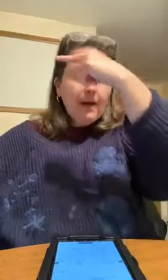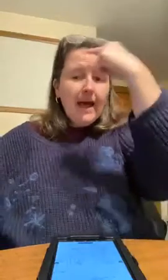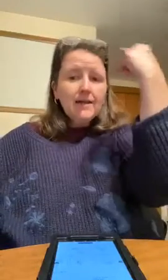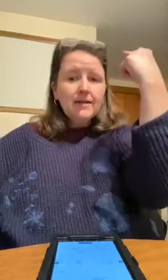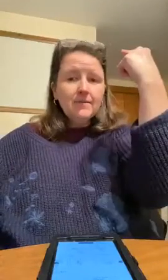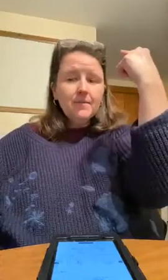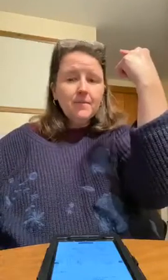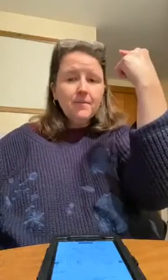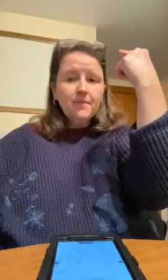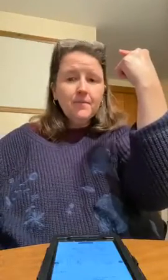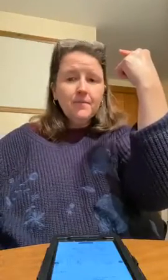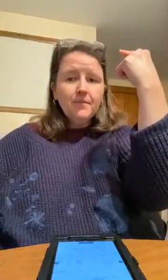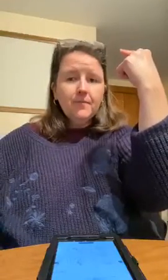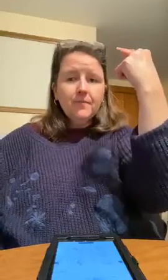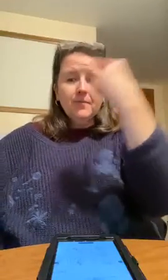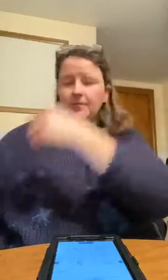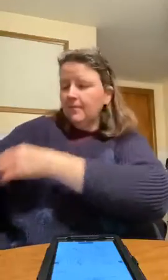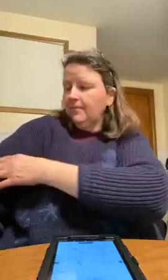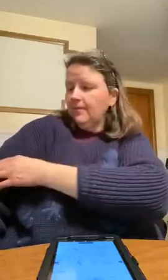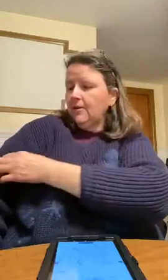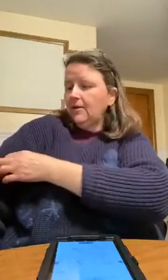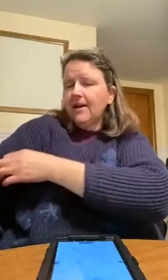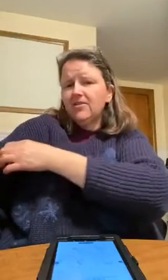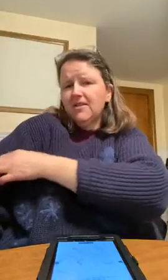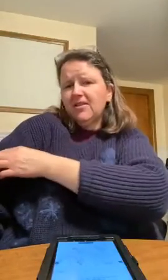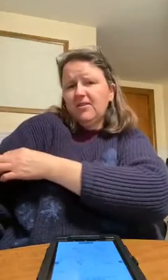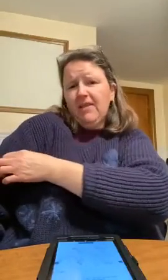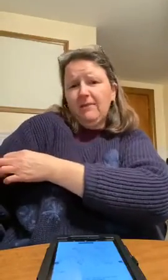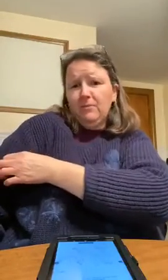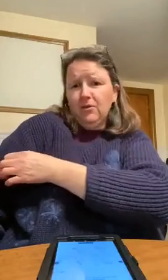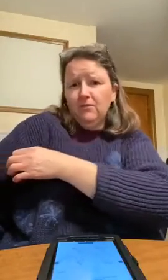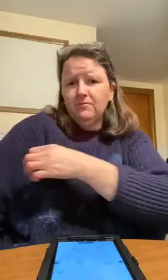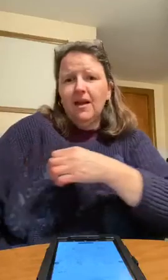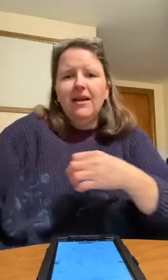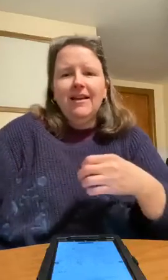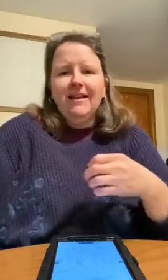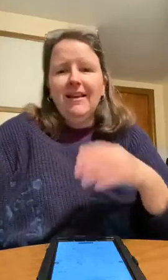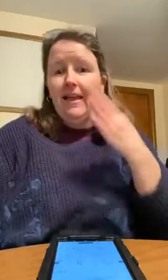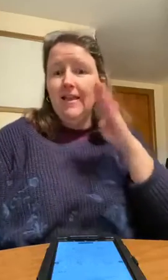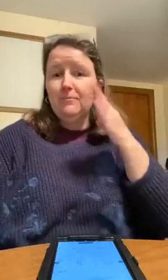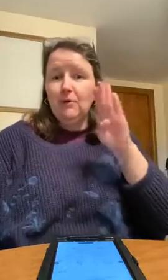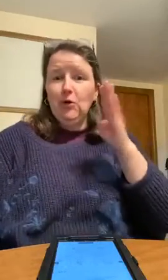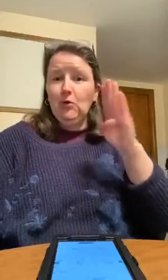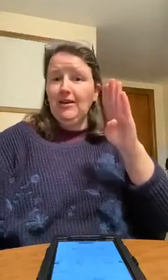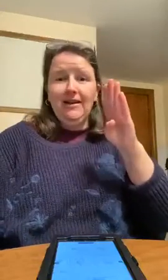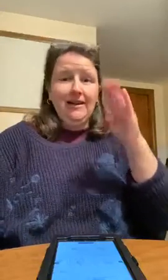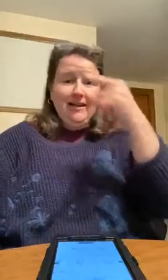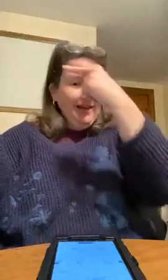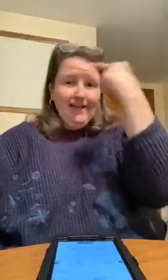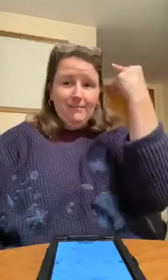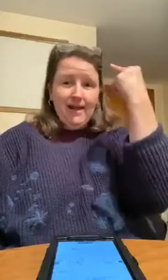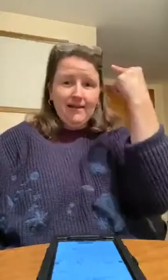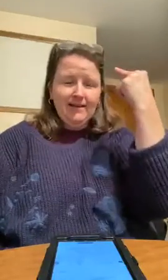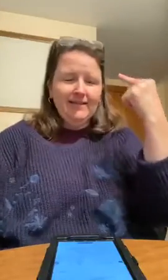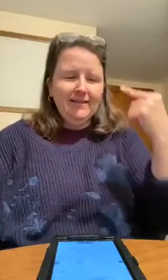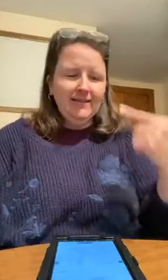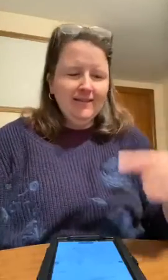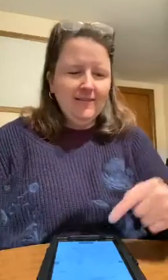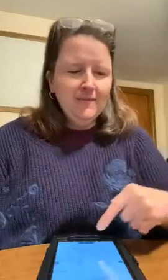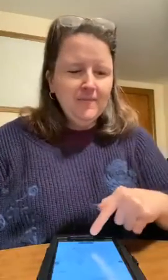Black. The color, actually, this is navy blue. It's blue, not black.